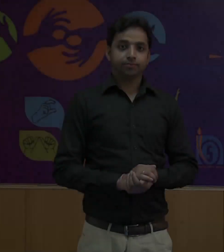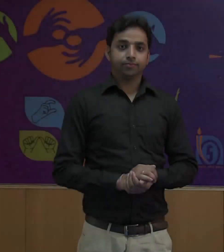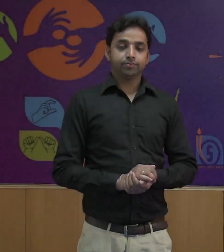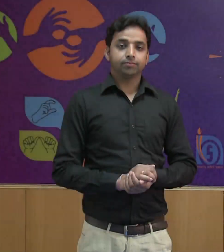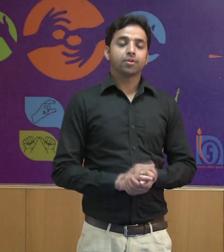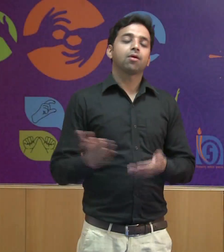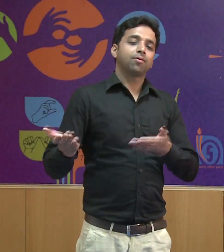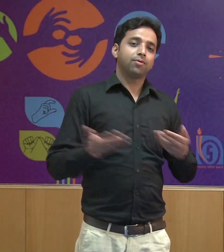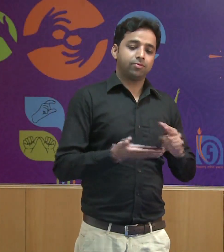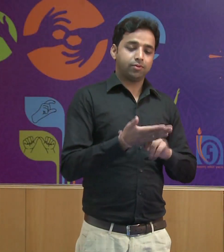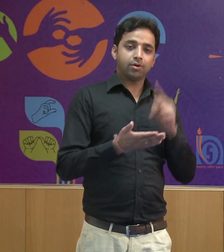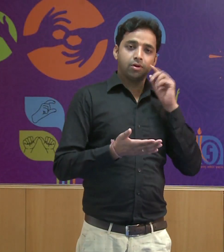Welcome to NIOS.